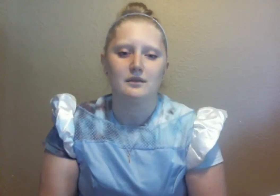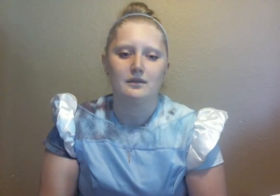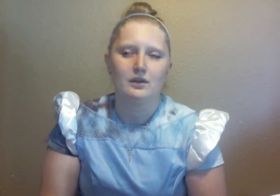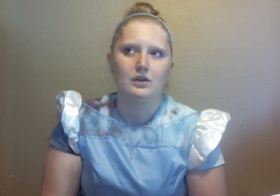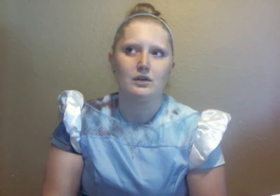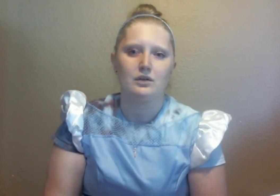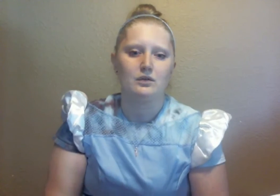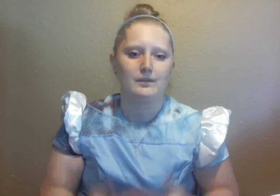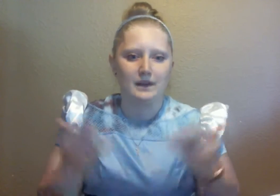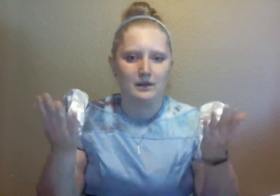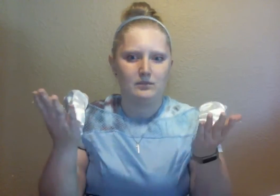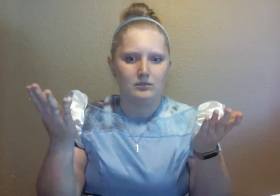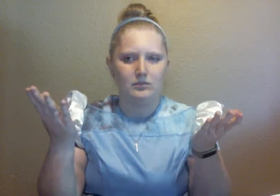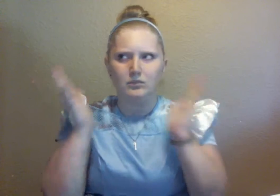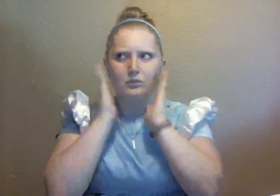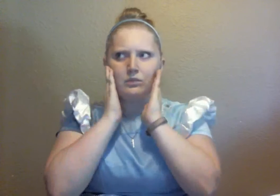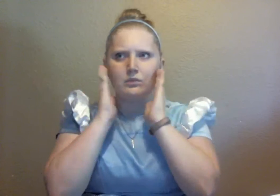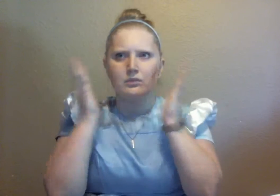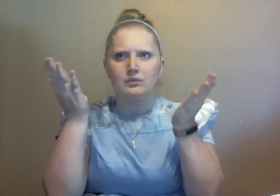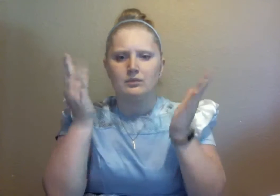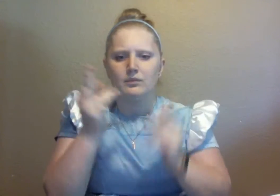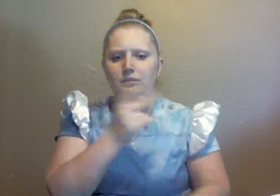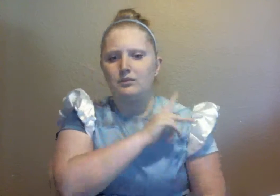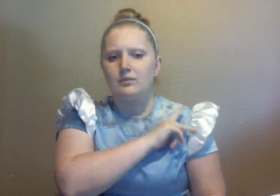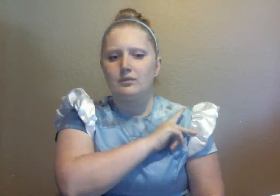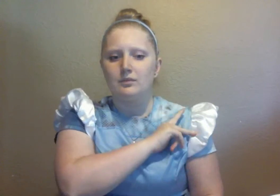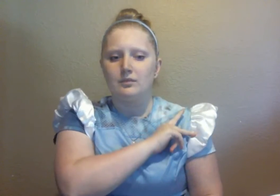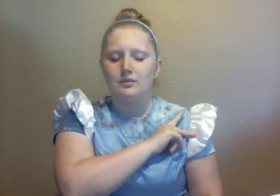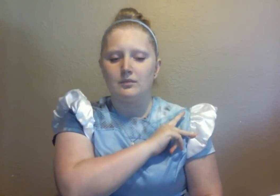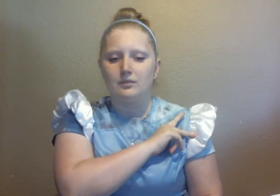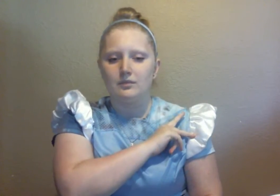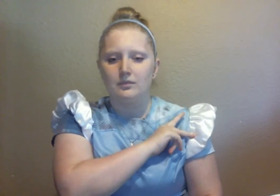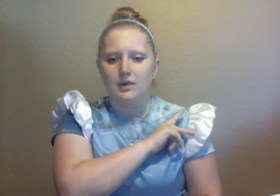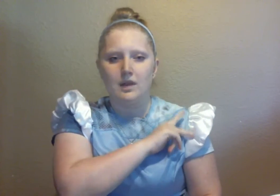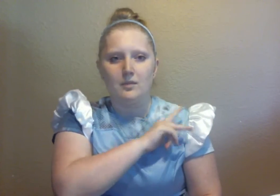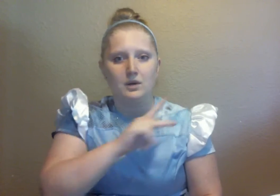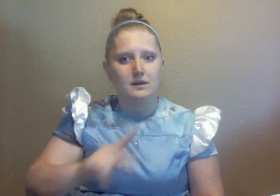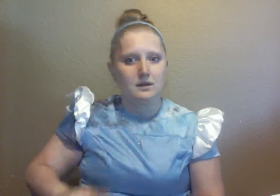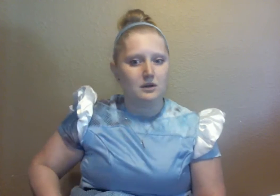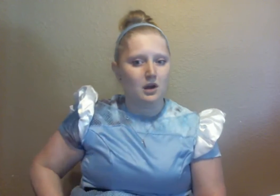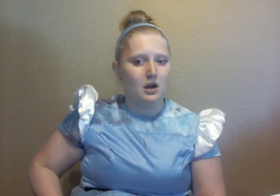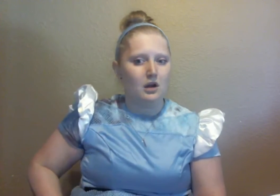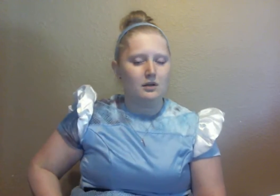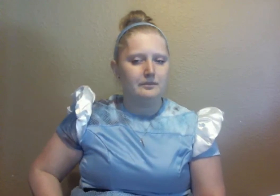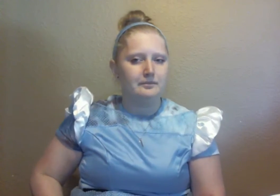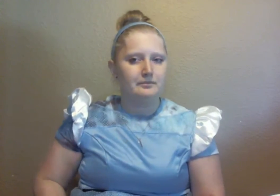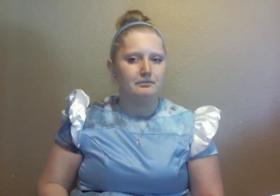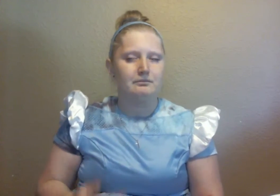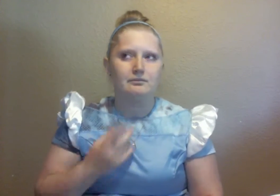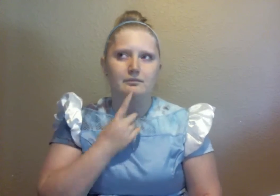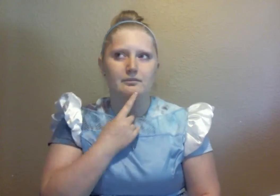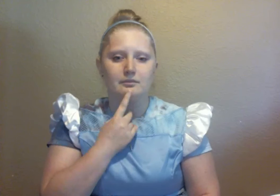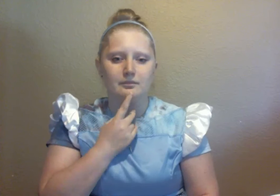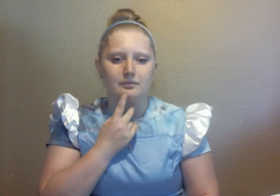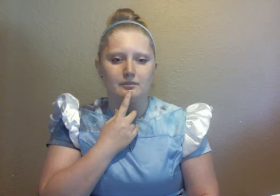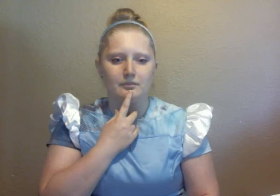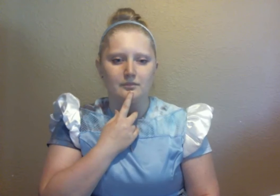would it be? Would you drive the princess car? Or take